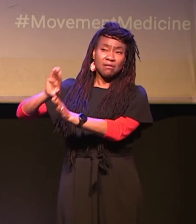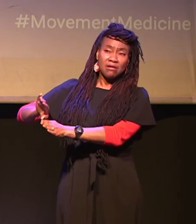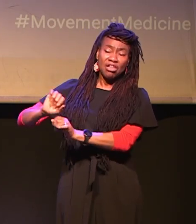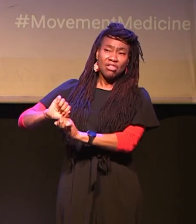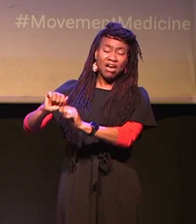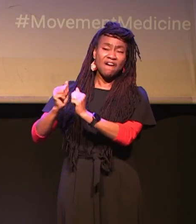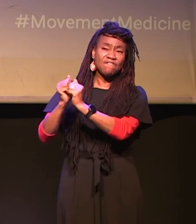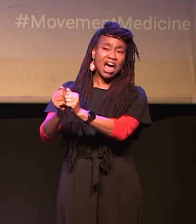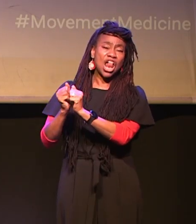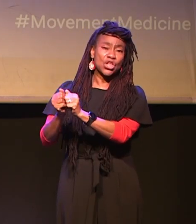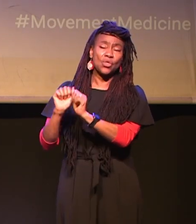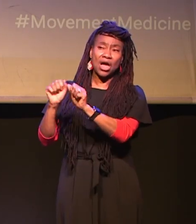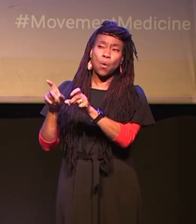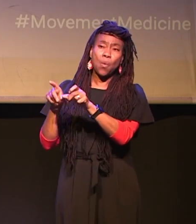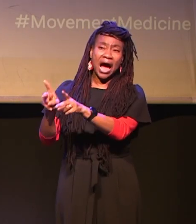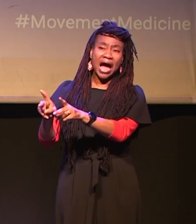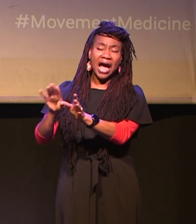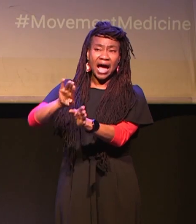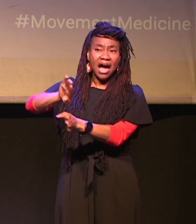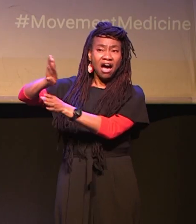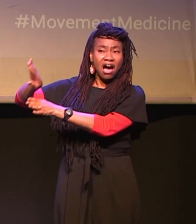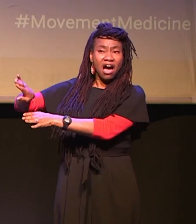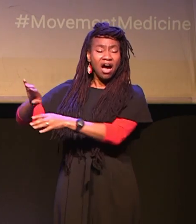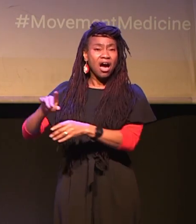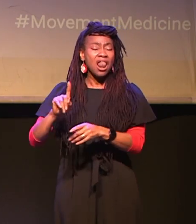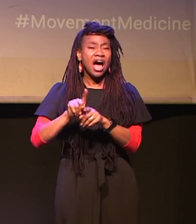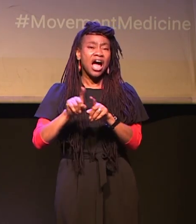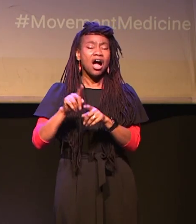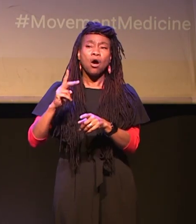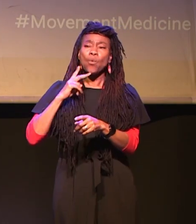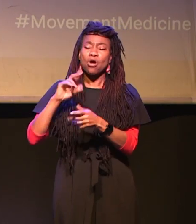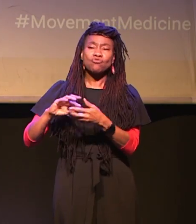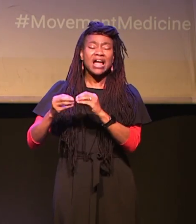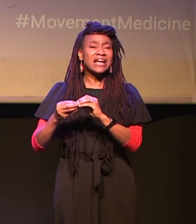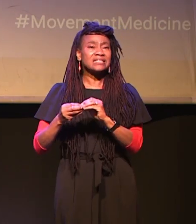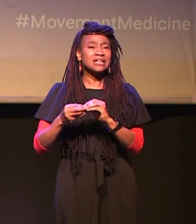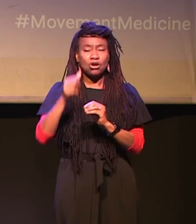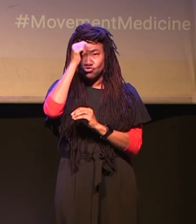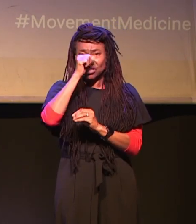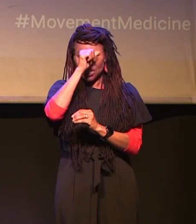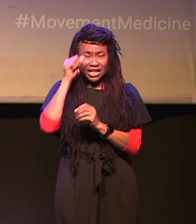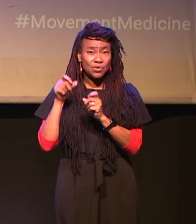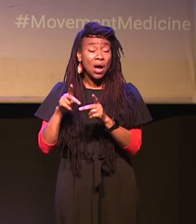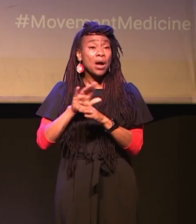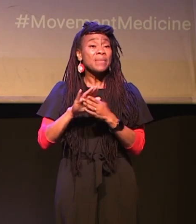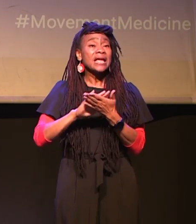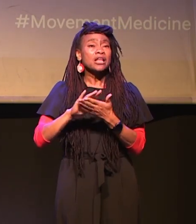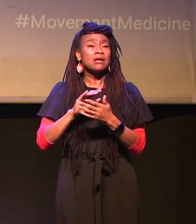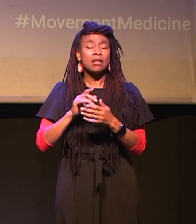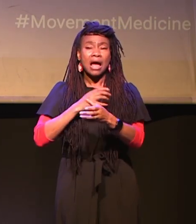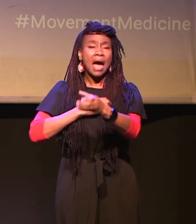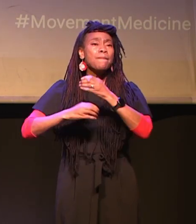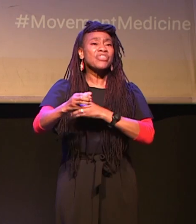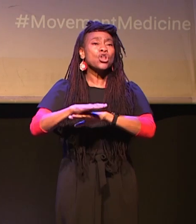values, their frameworks, their ways of being. We're going to go ahead and remix Christianity. We don't do empathy no more. You know what I'm saying?